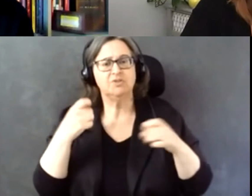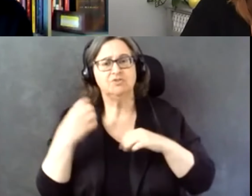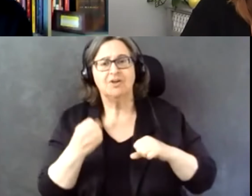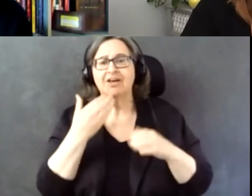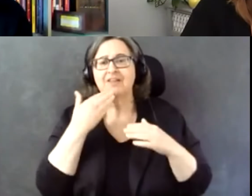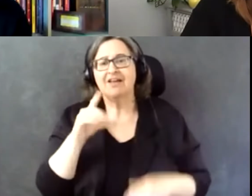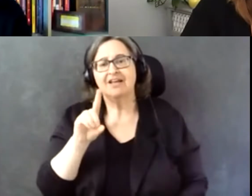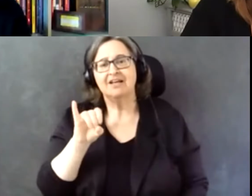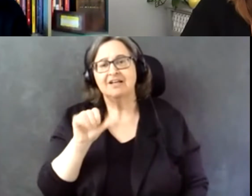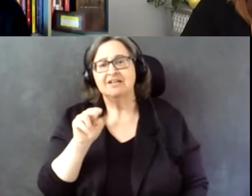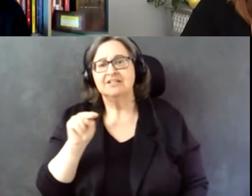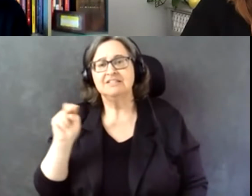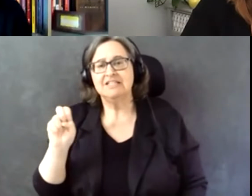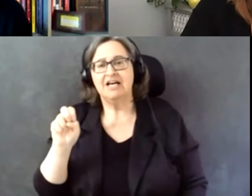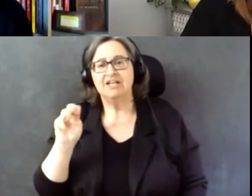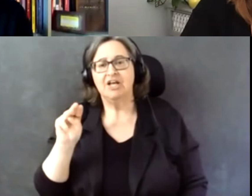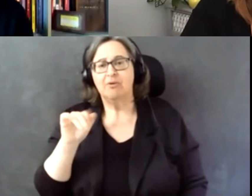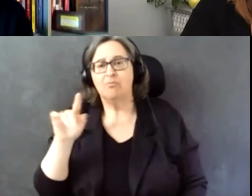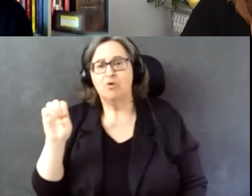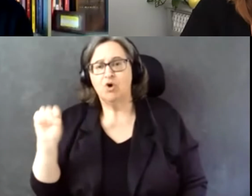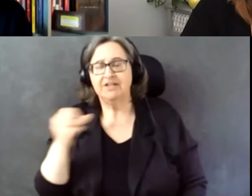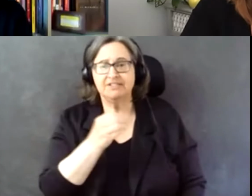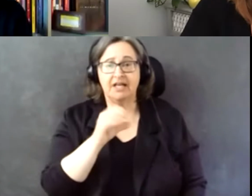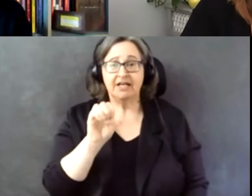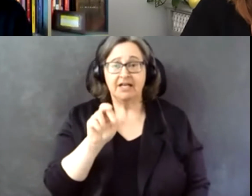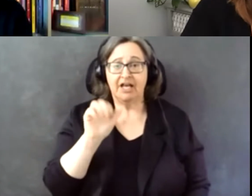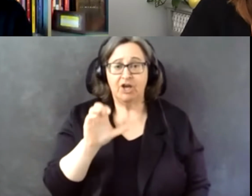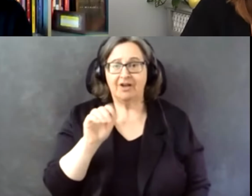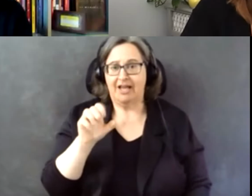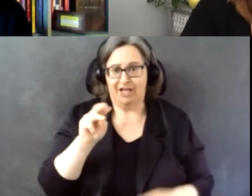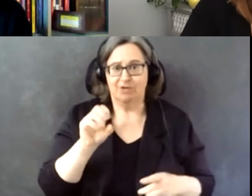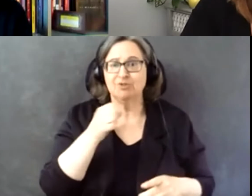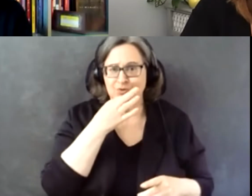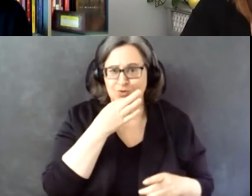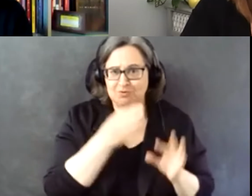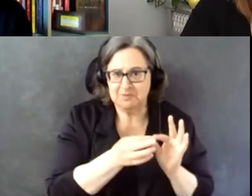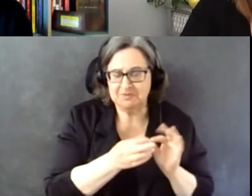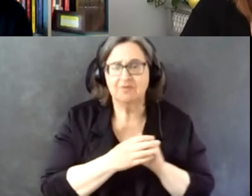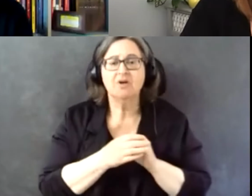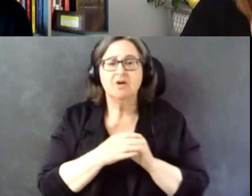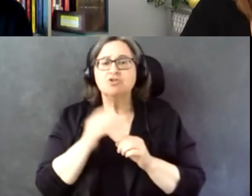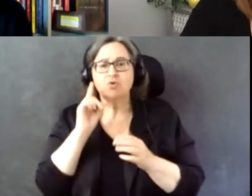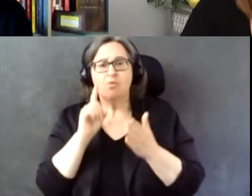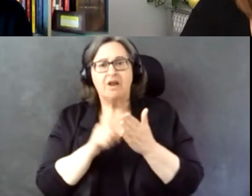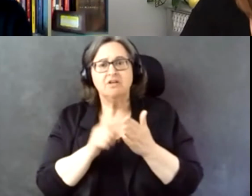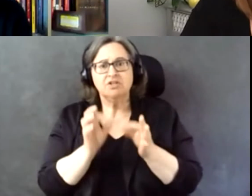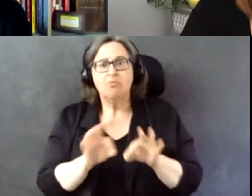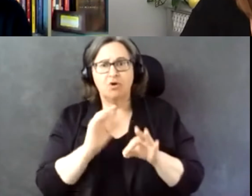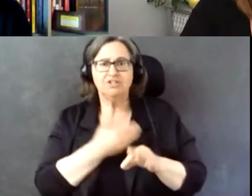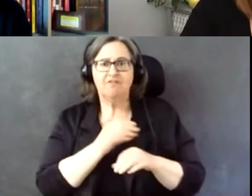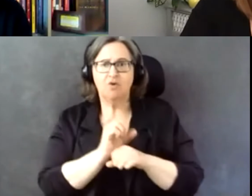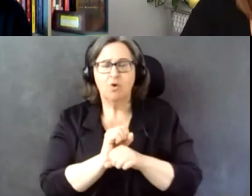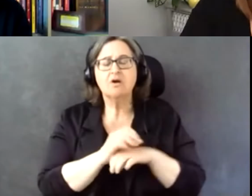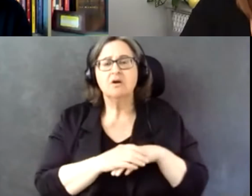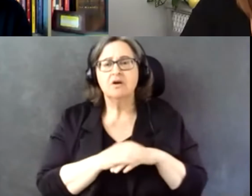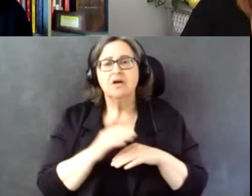morales and eric adams who will be coming up shortly uh for recognizing the importance of this work that everyone on this call does michelle i